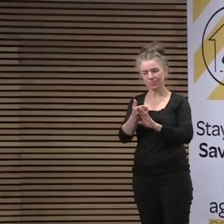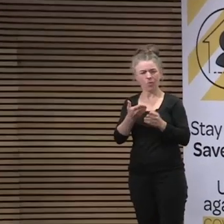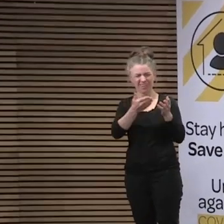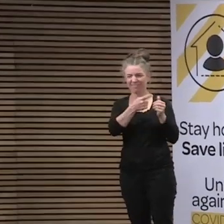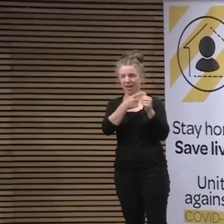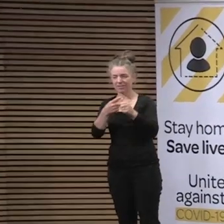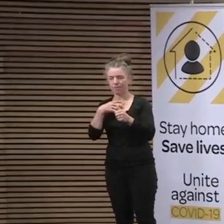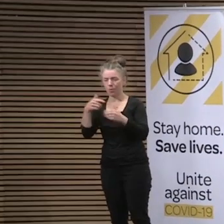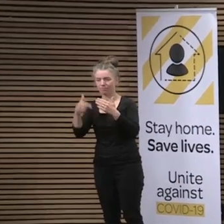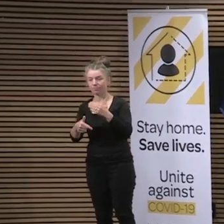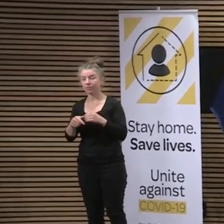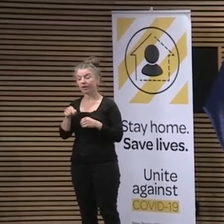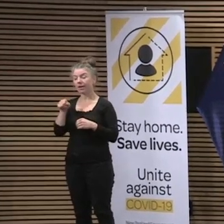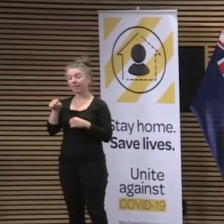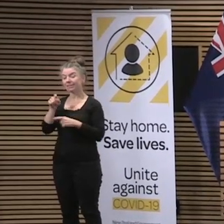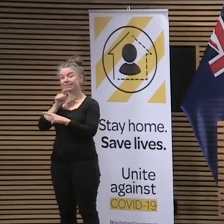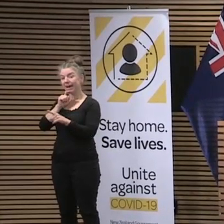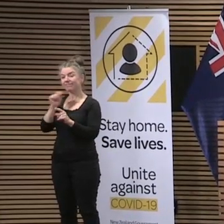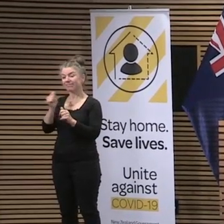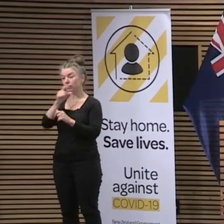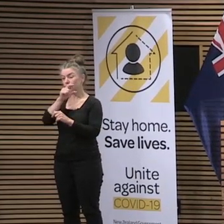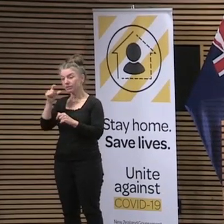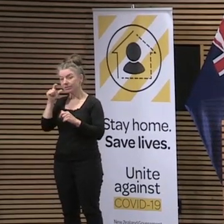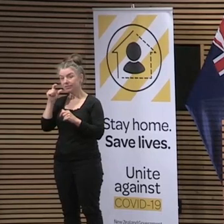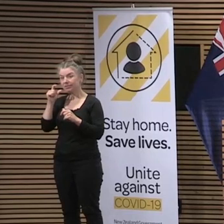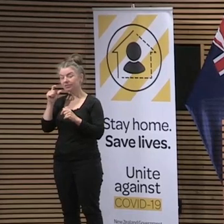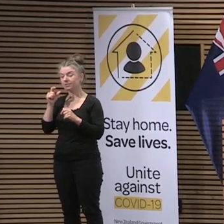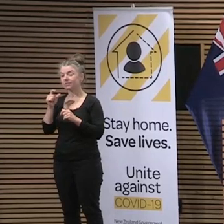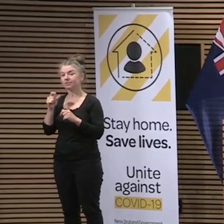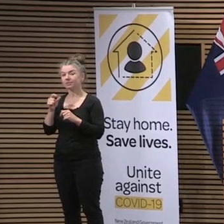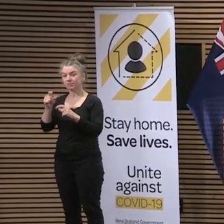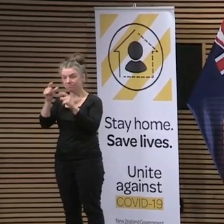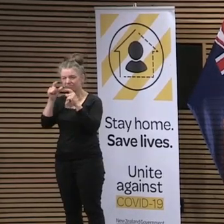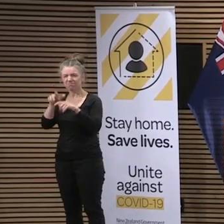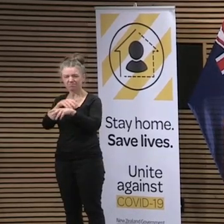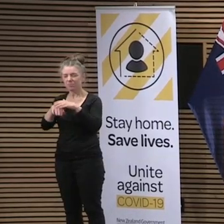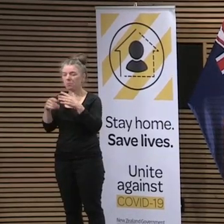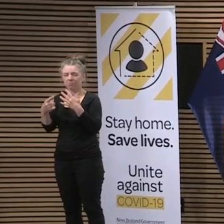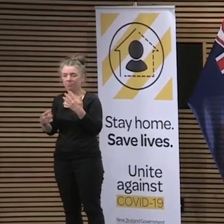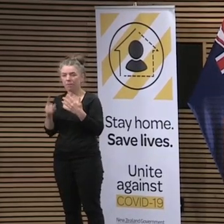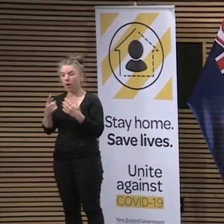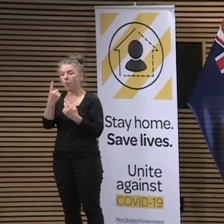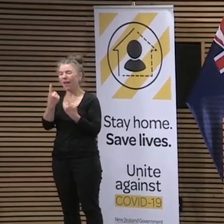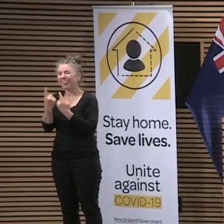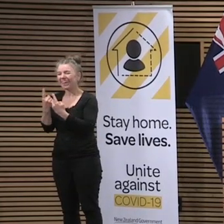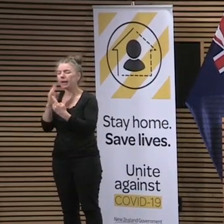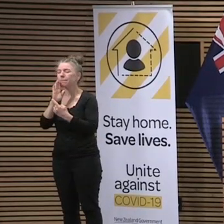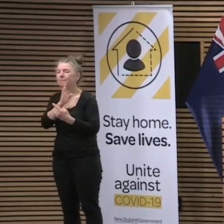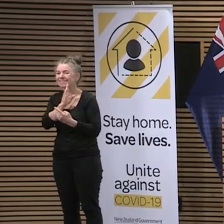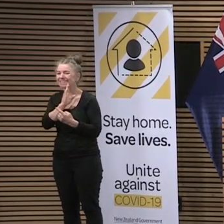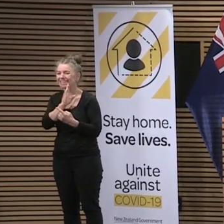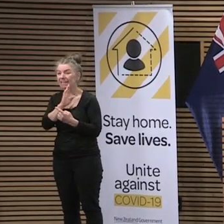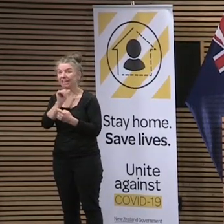respond. follow up on that. So they did take a range of PPE precautions. There was just one element of what they did that was not what we would recommend